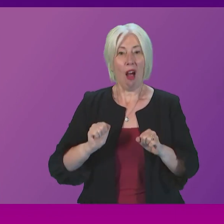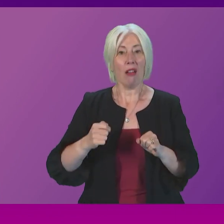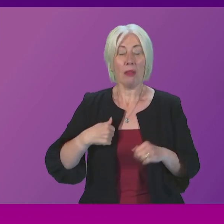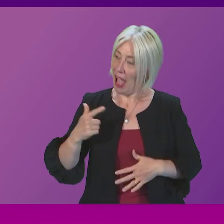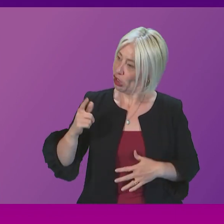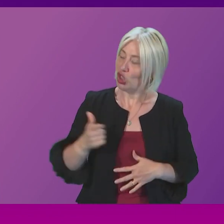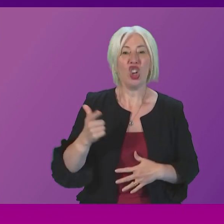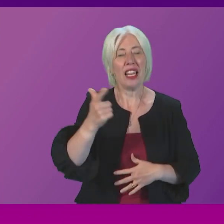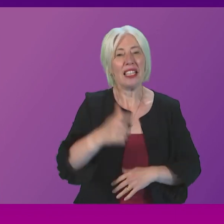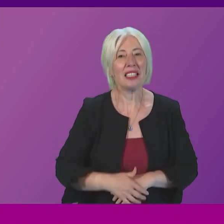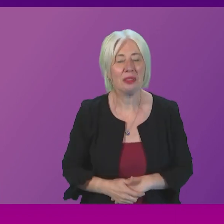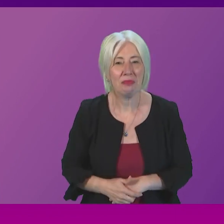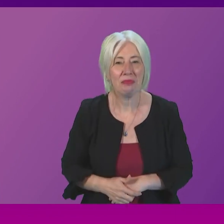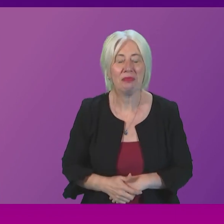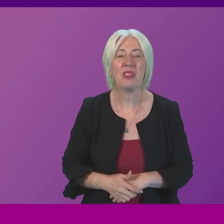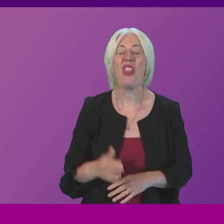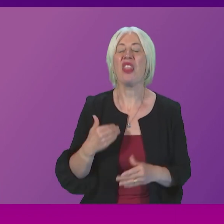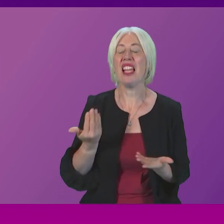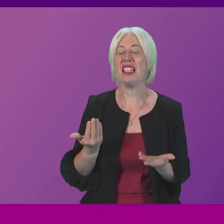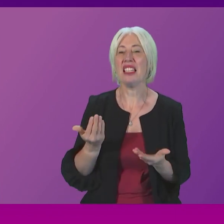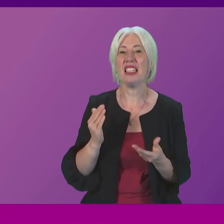then I got involved with,